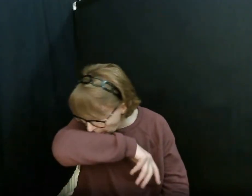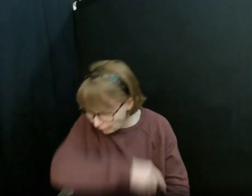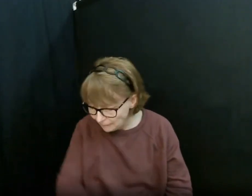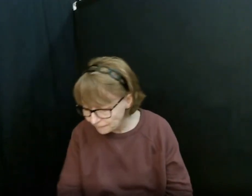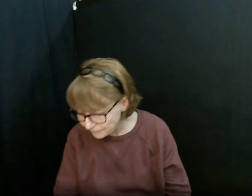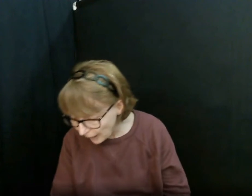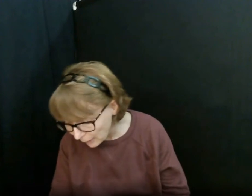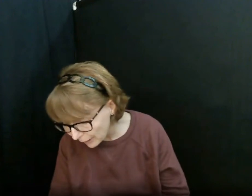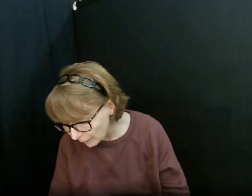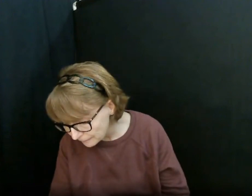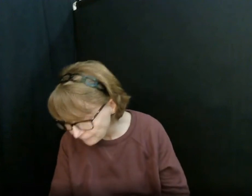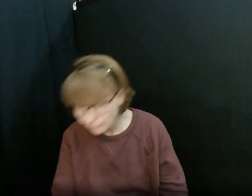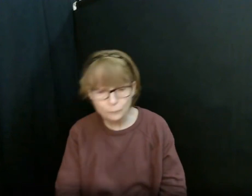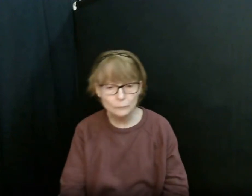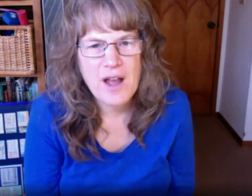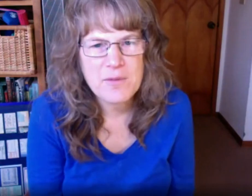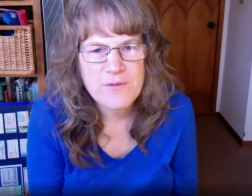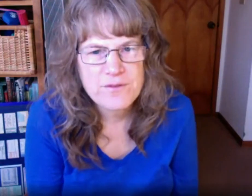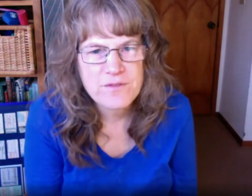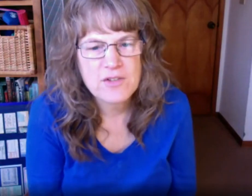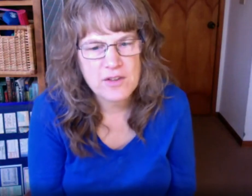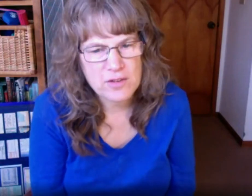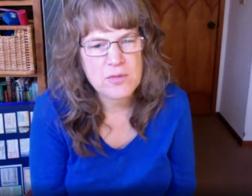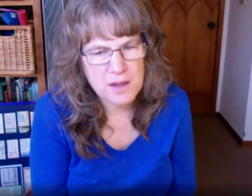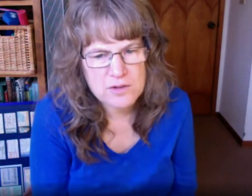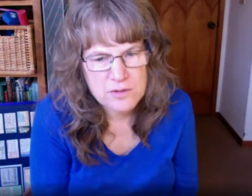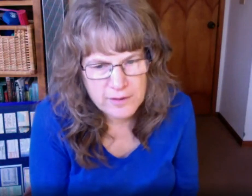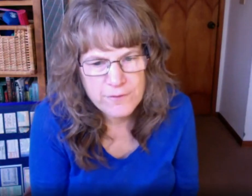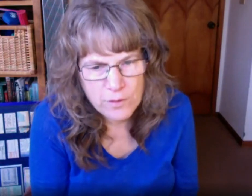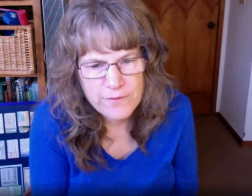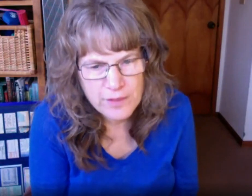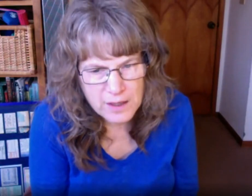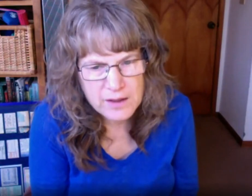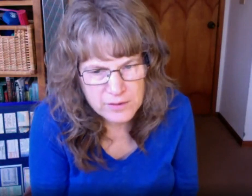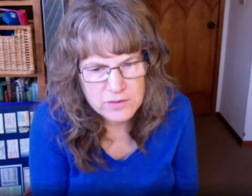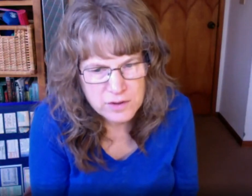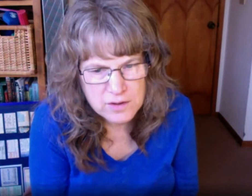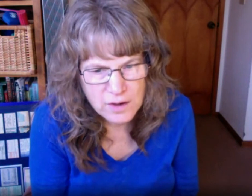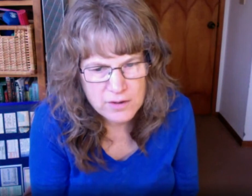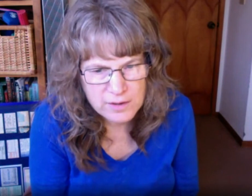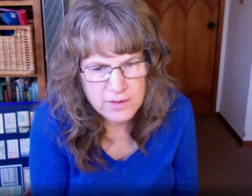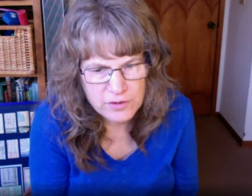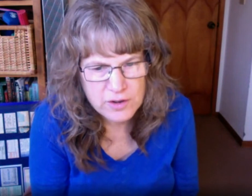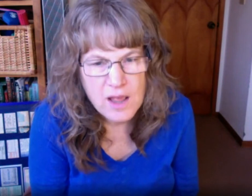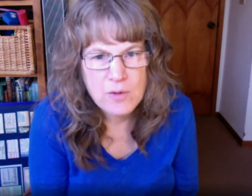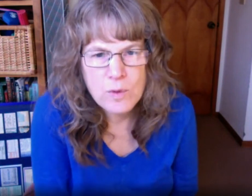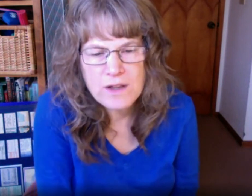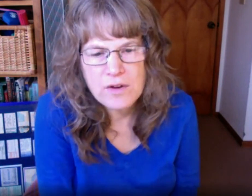so I will finish lesson 3 and do lesson 4 for the next our next session. And when is our